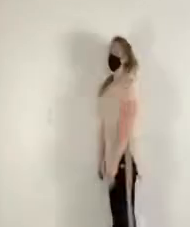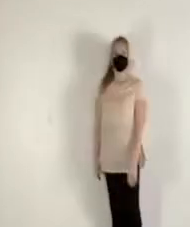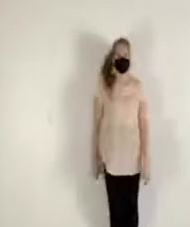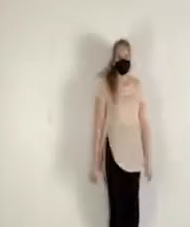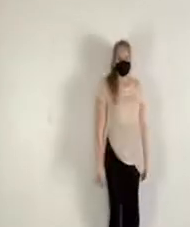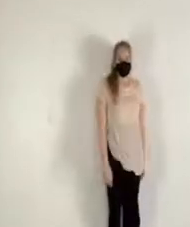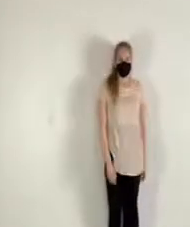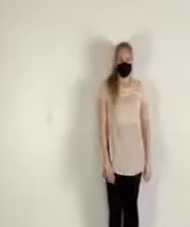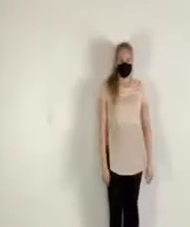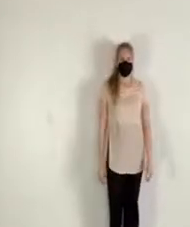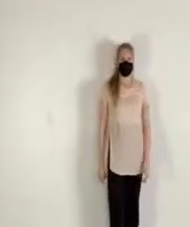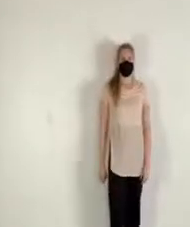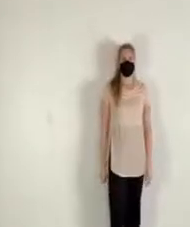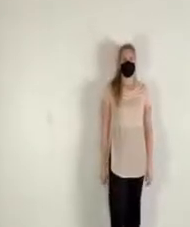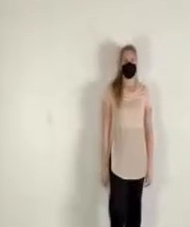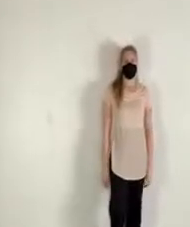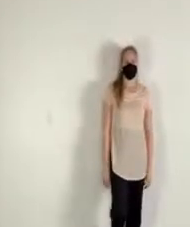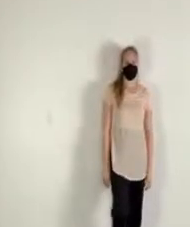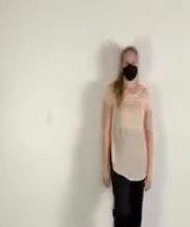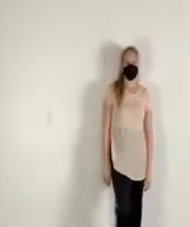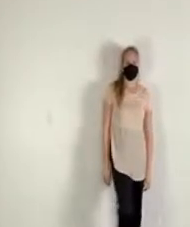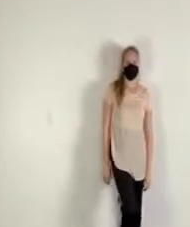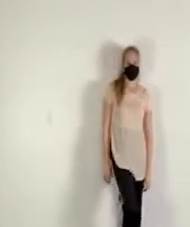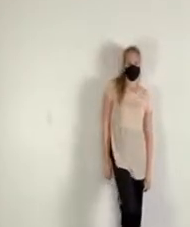We need to take a stand